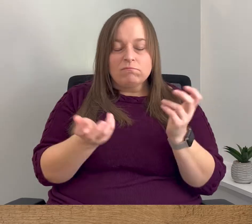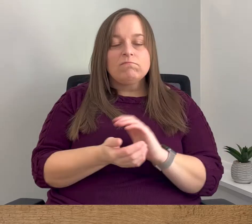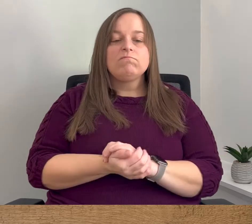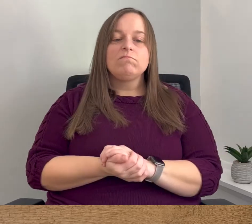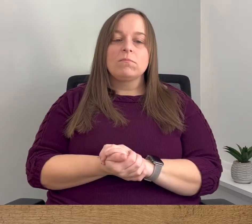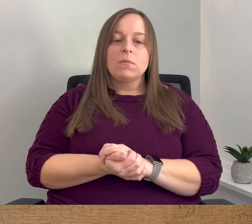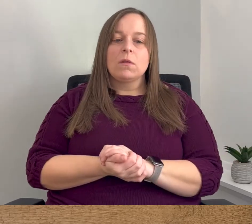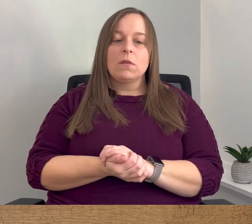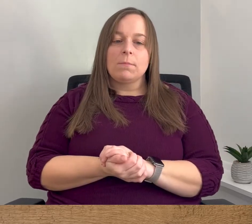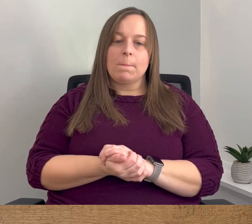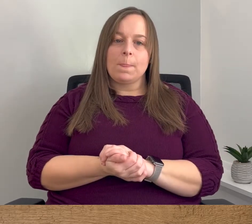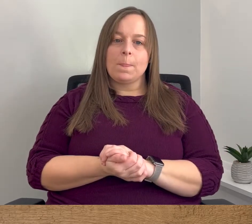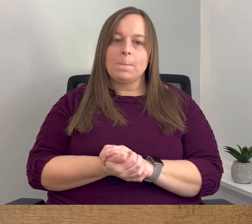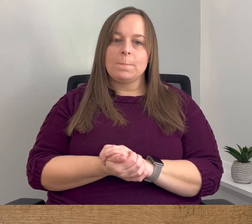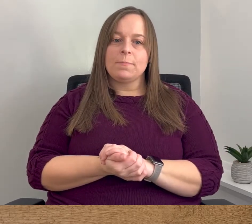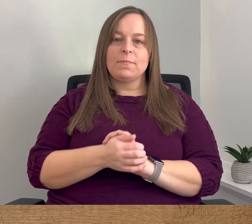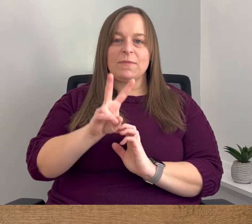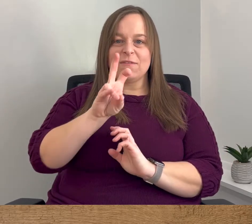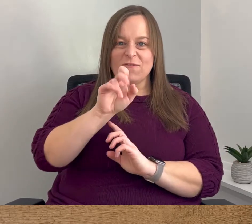will.